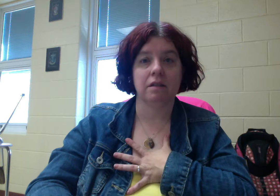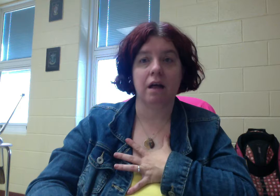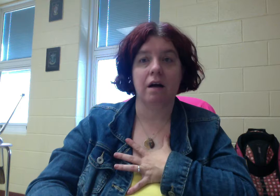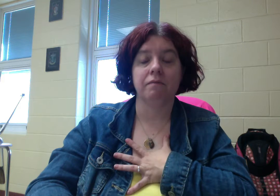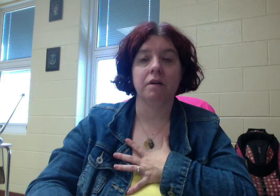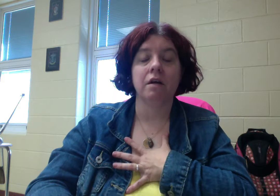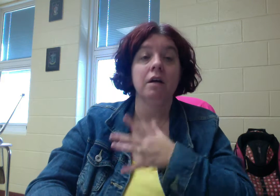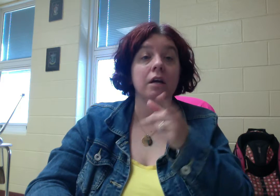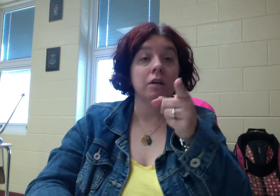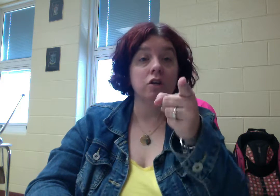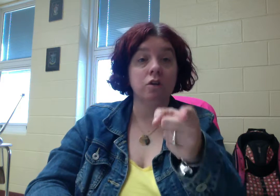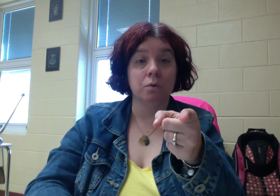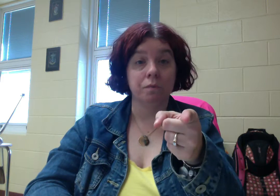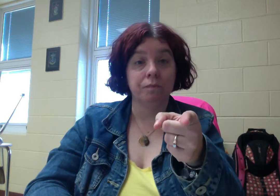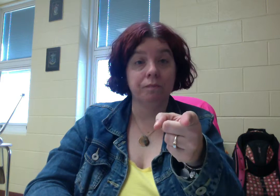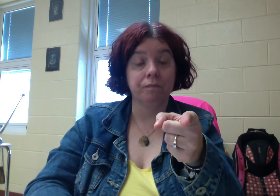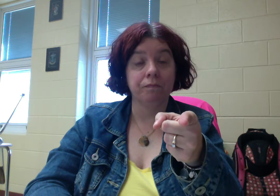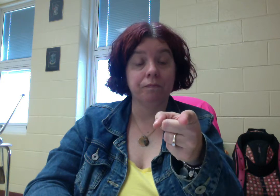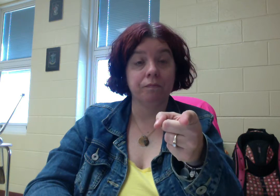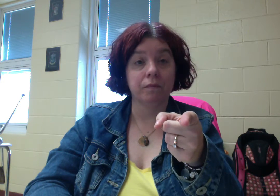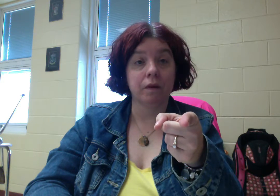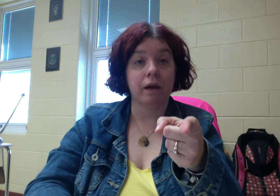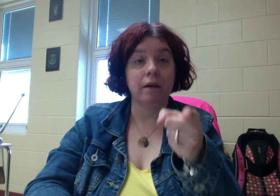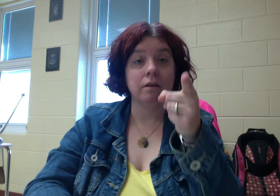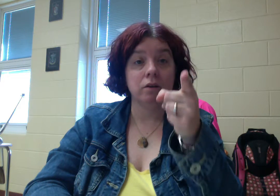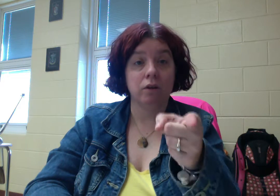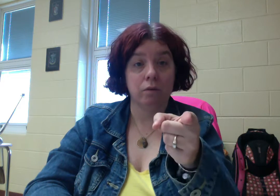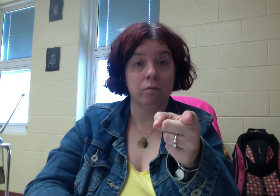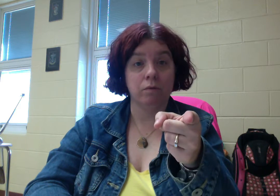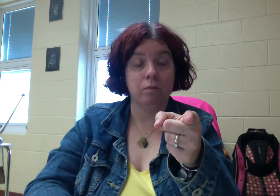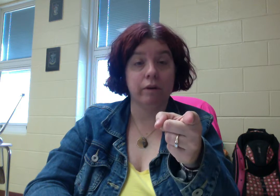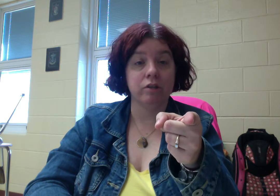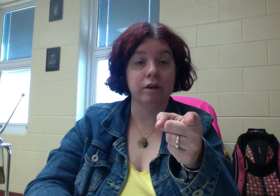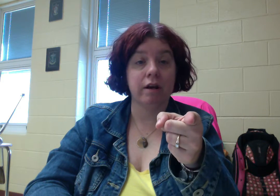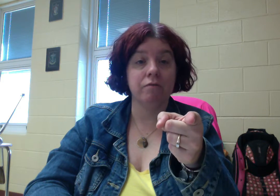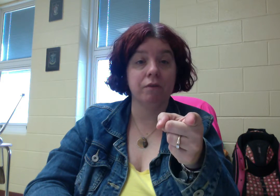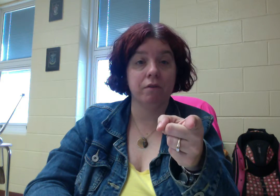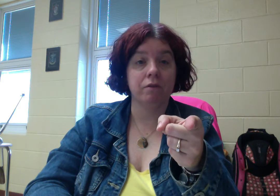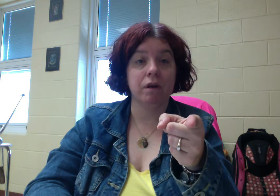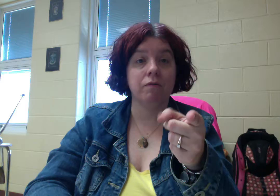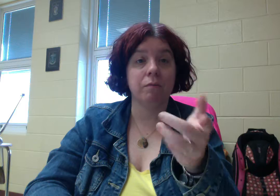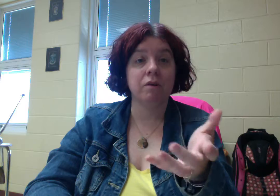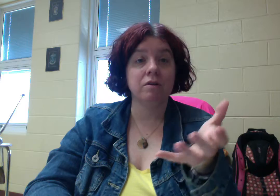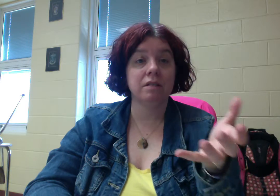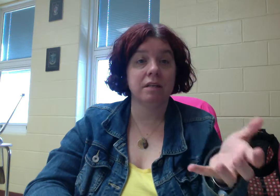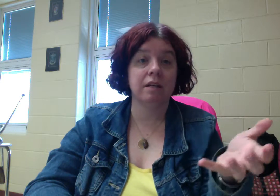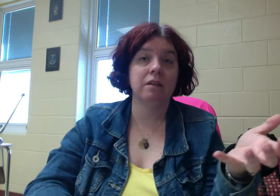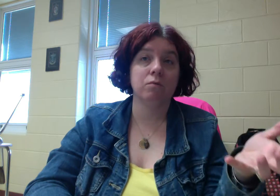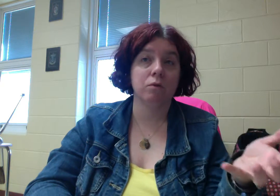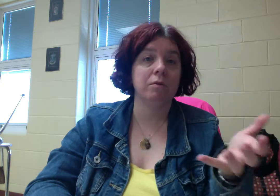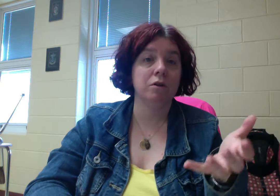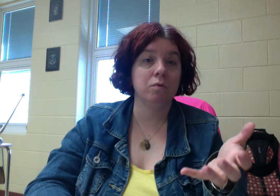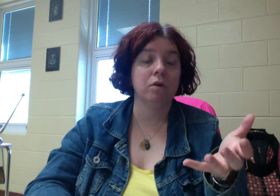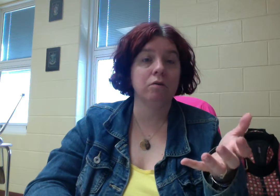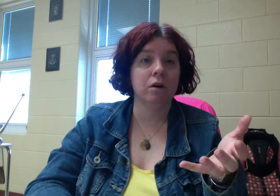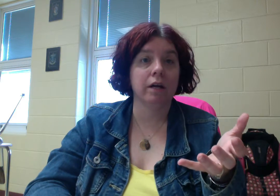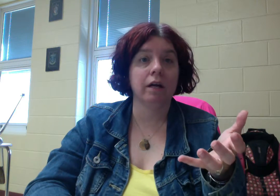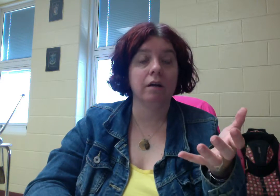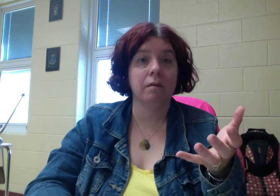lot. You, okay? You point straight out in front of you. Now, if the person is in the room and you are talking